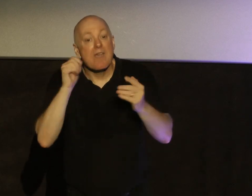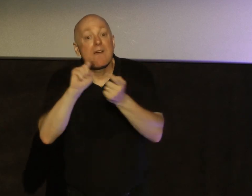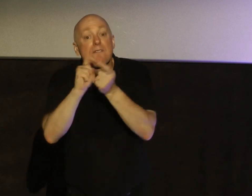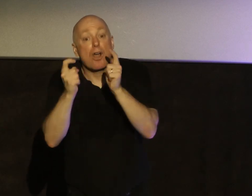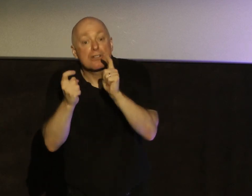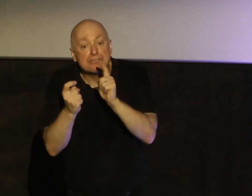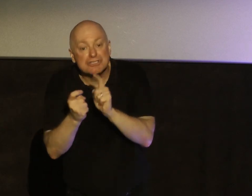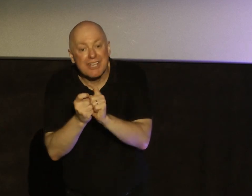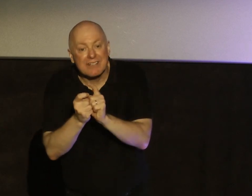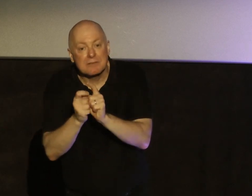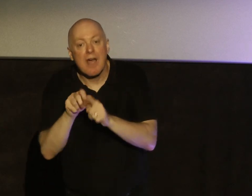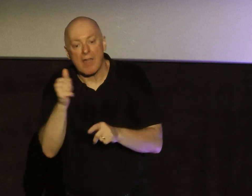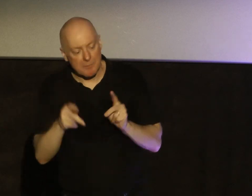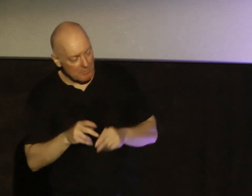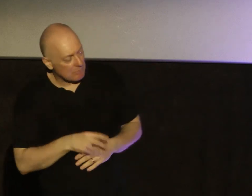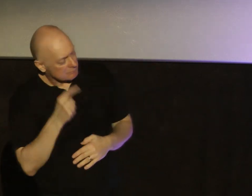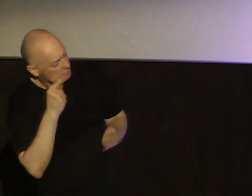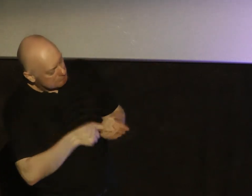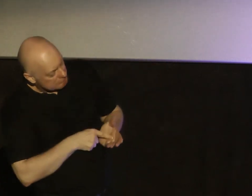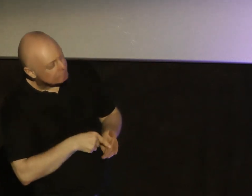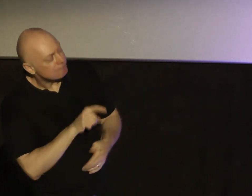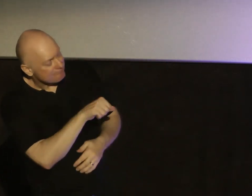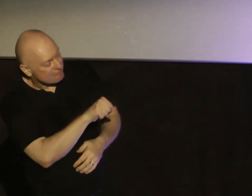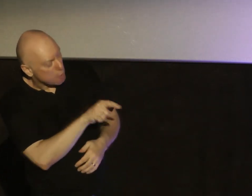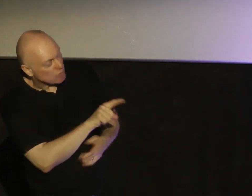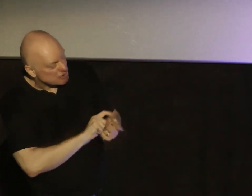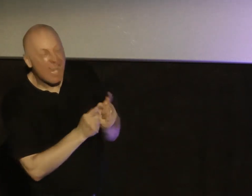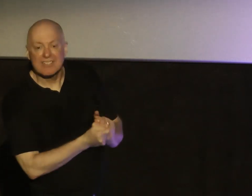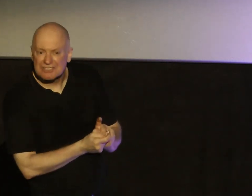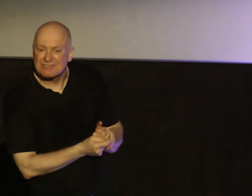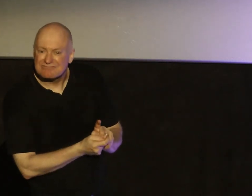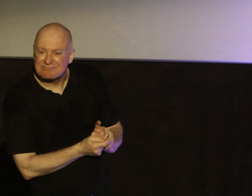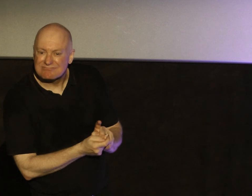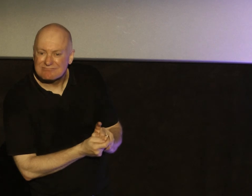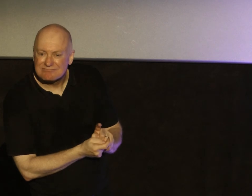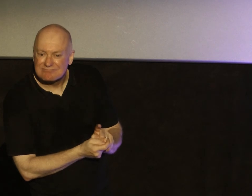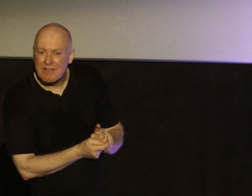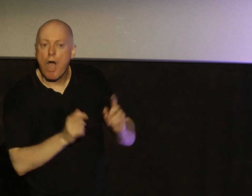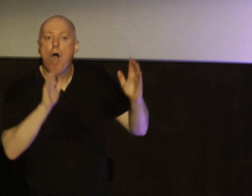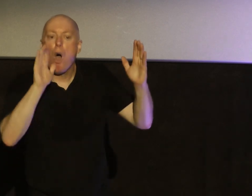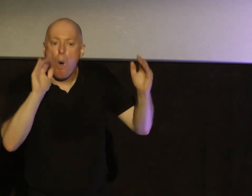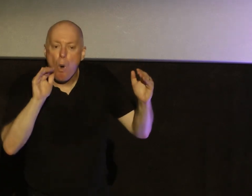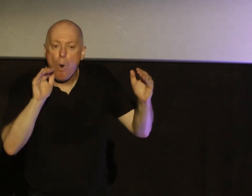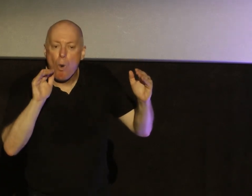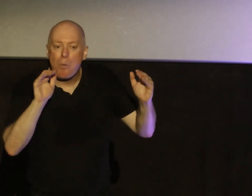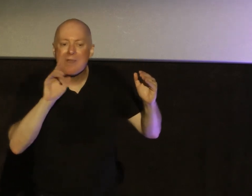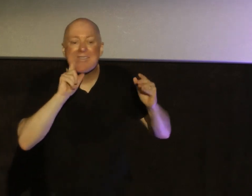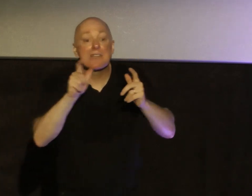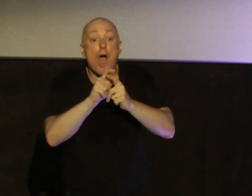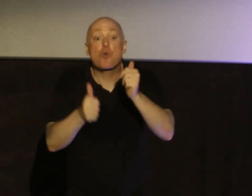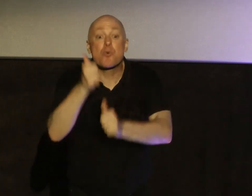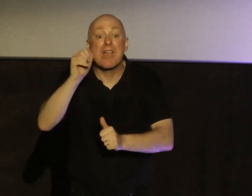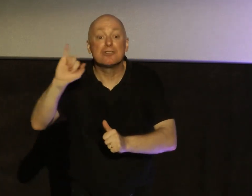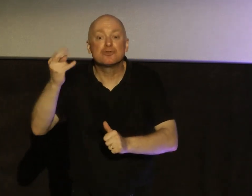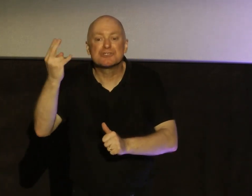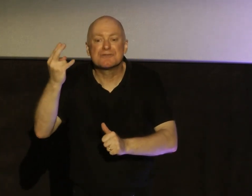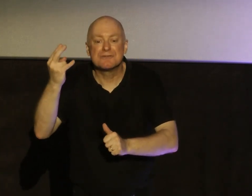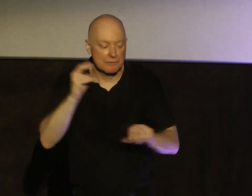affirmed by other people. There's hope, loved ones, in a greater Joseph. There's hope